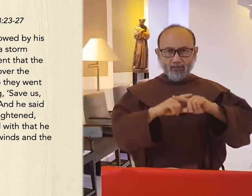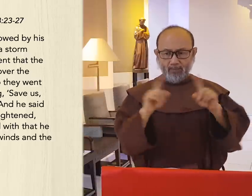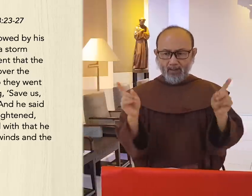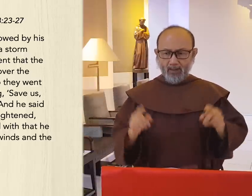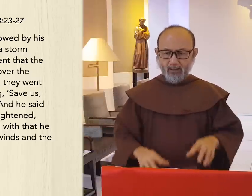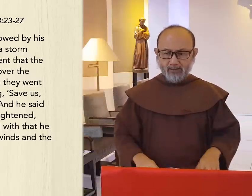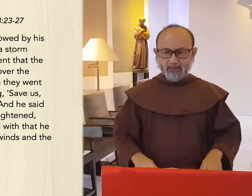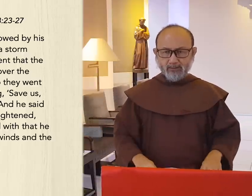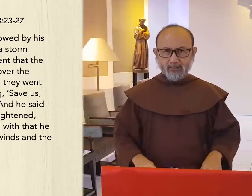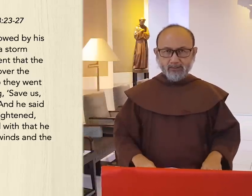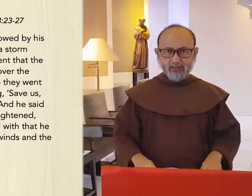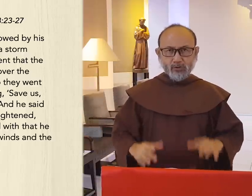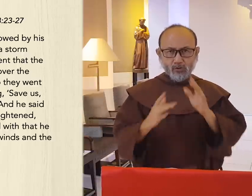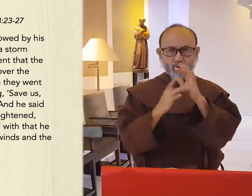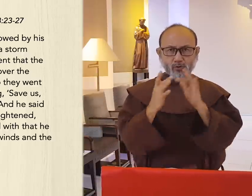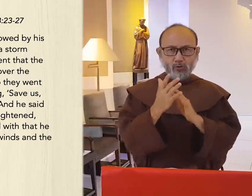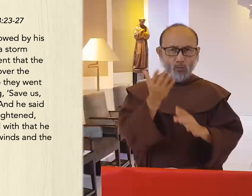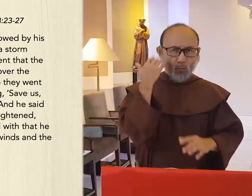But he was asleep.